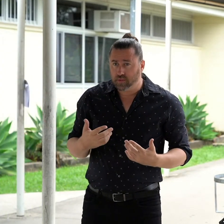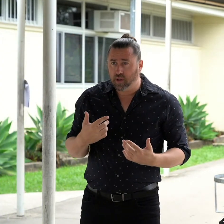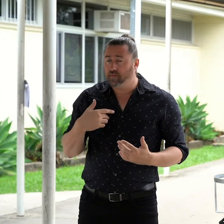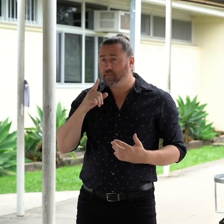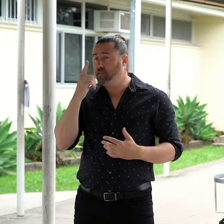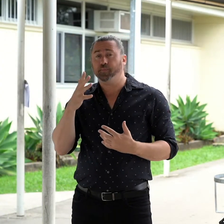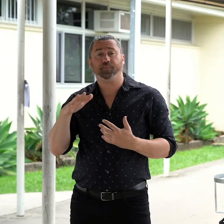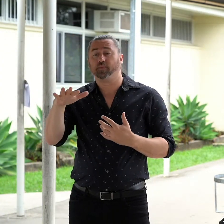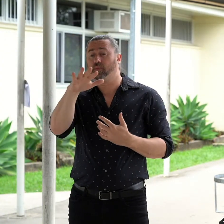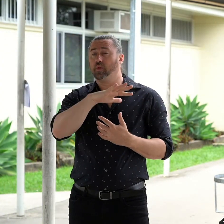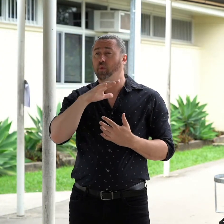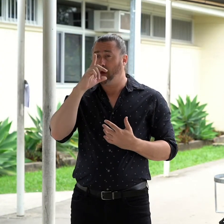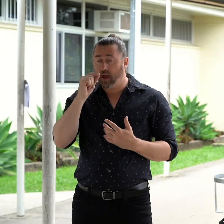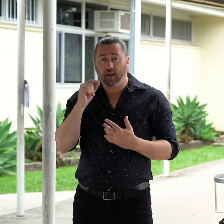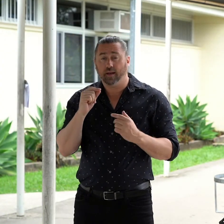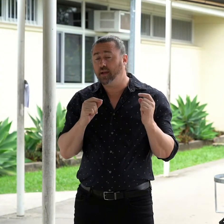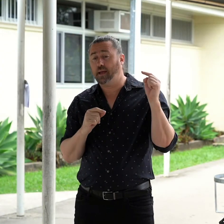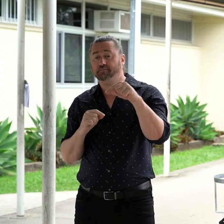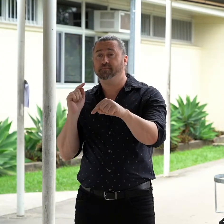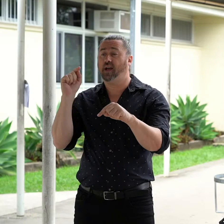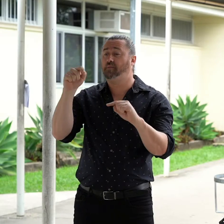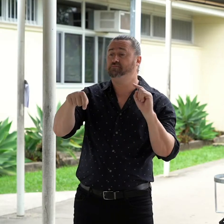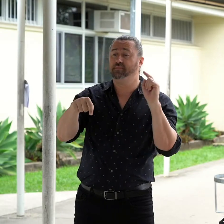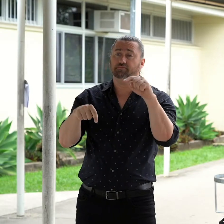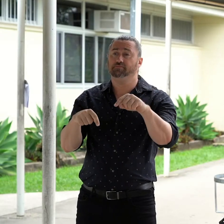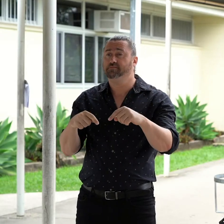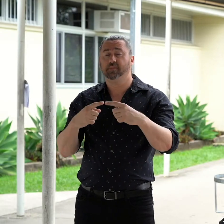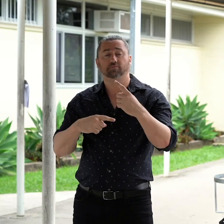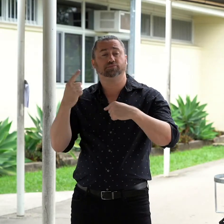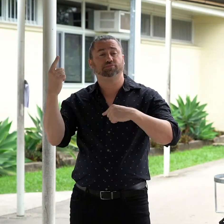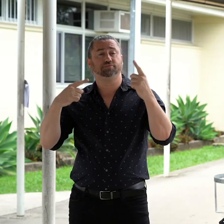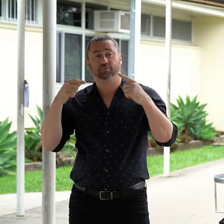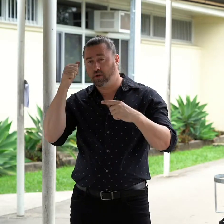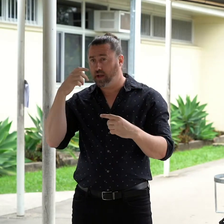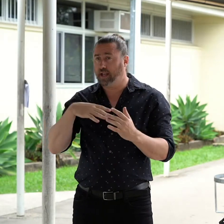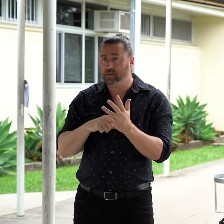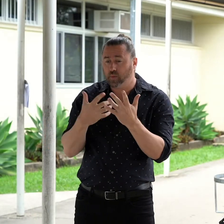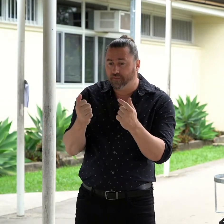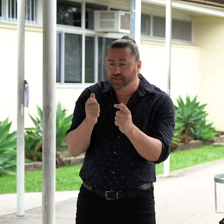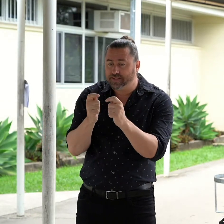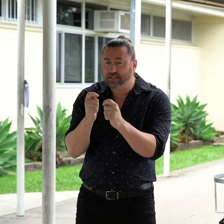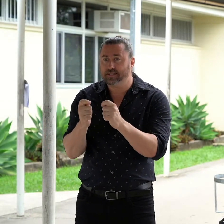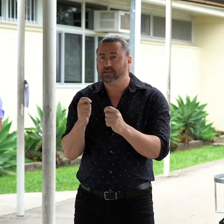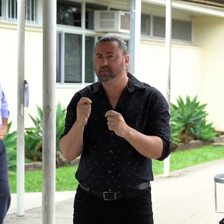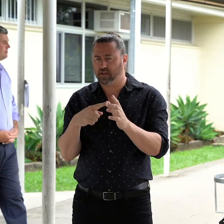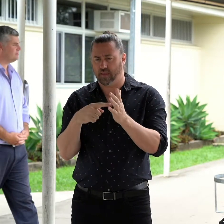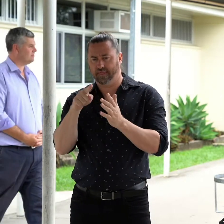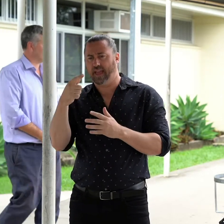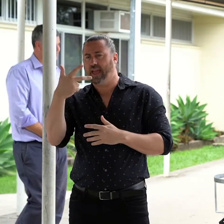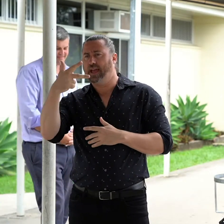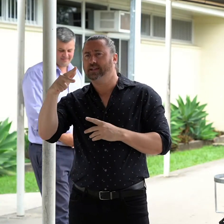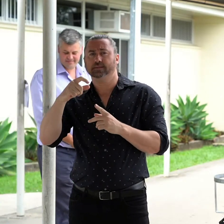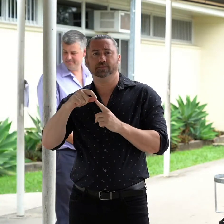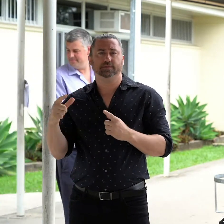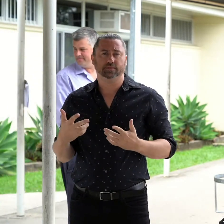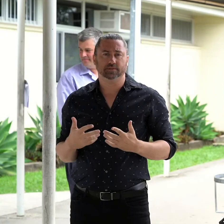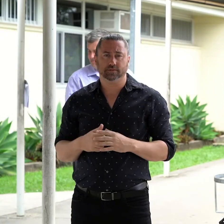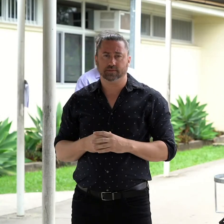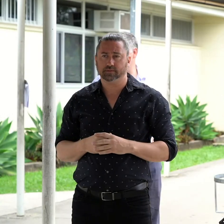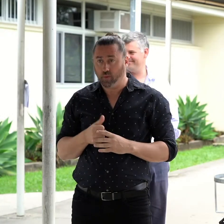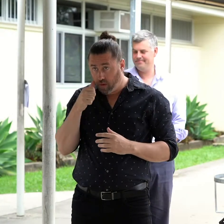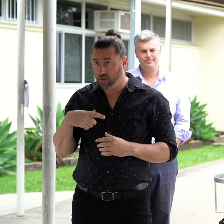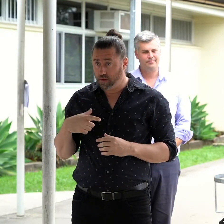mean everyone's going to be able to travel freely without testing and all of those things at the 80% mark. Why? Because